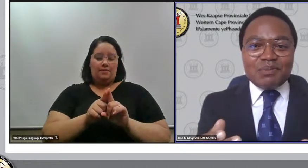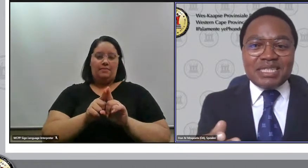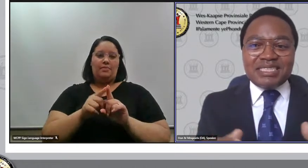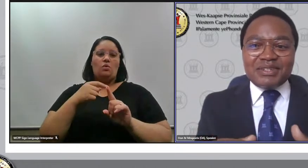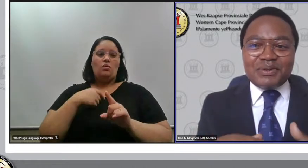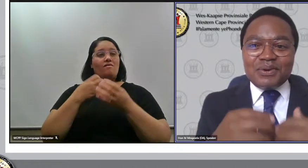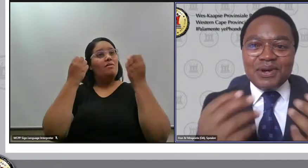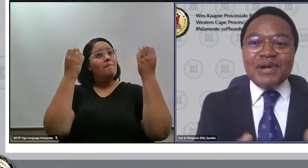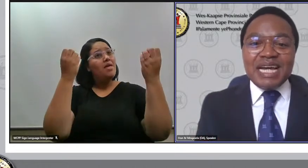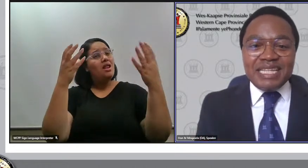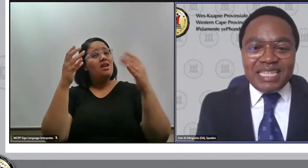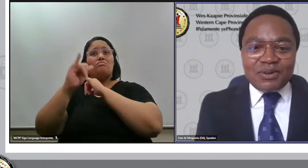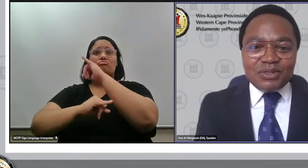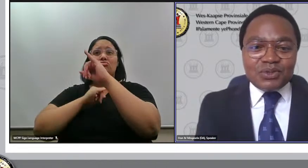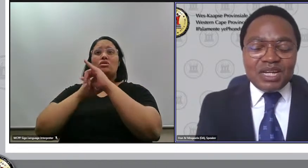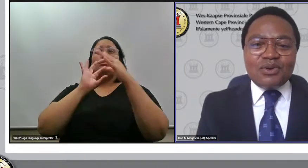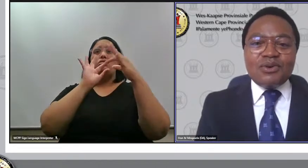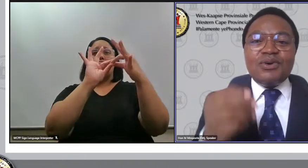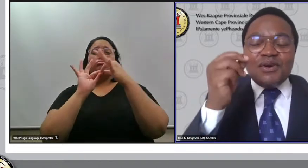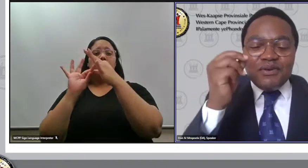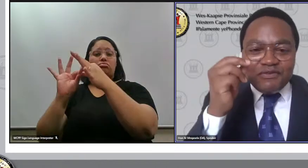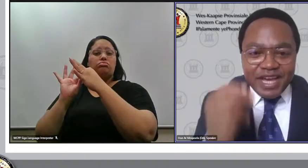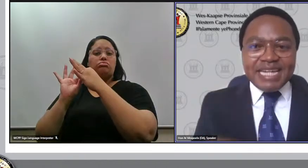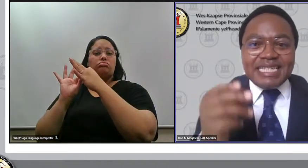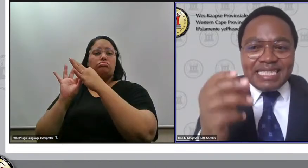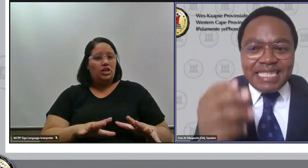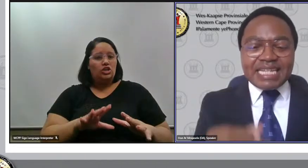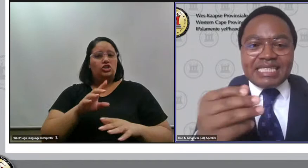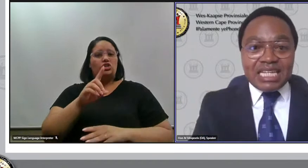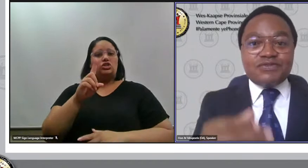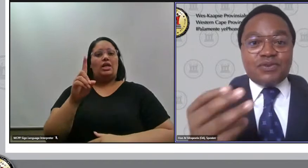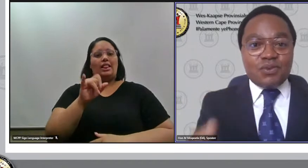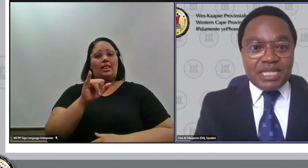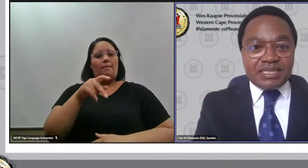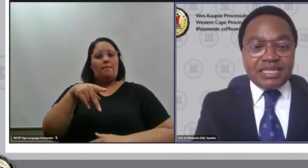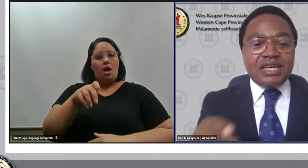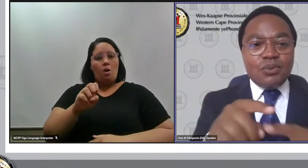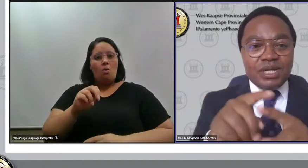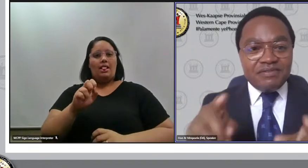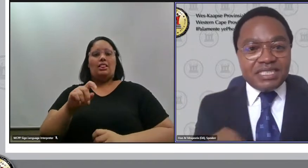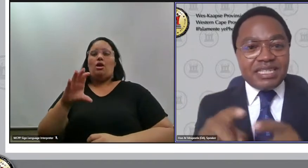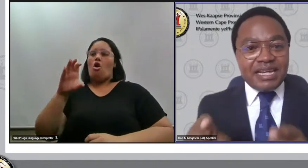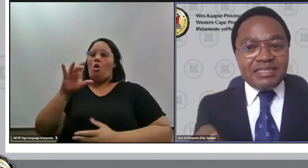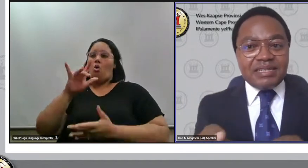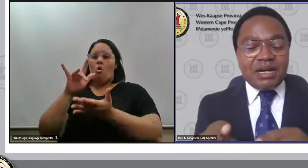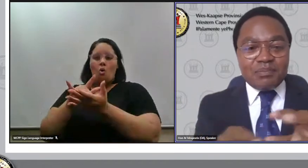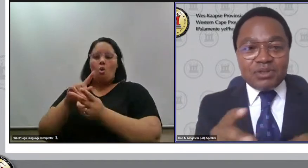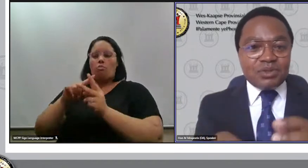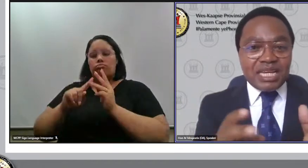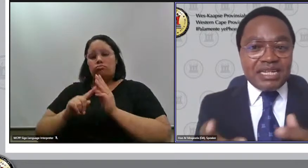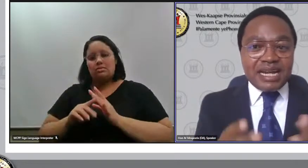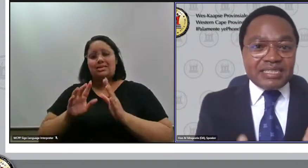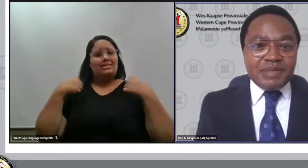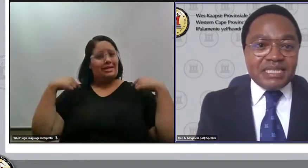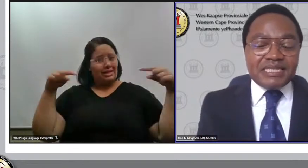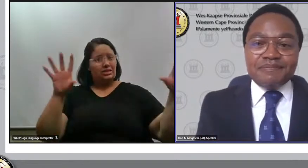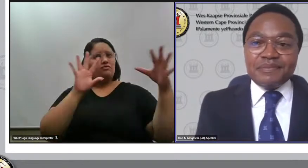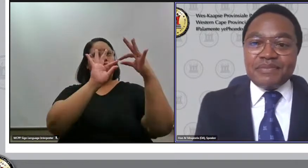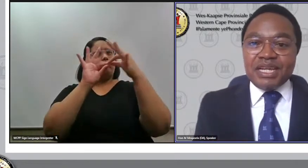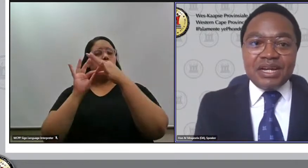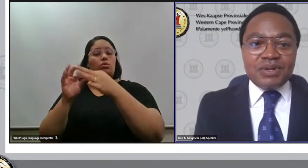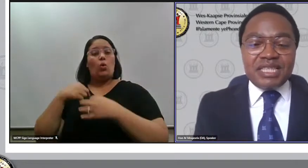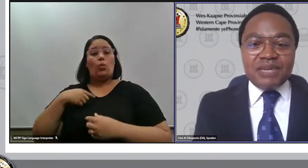with the diplomatic corps and the consular corps, very successful ones. We even signed, about to sign an